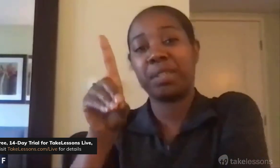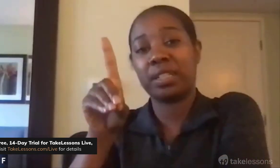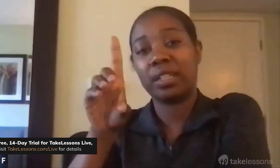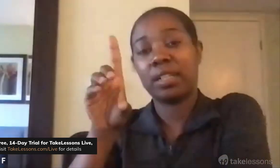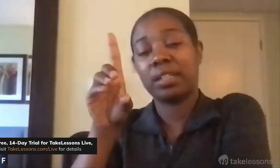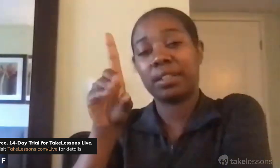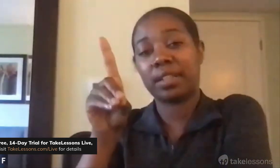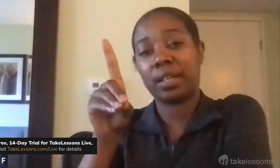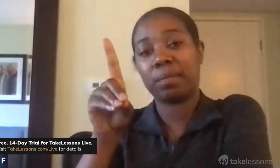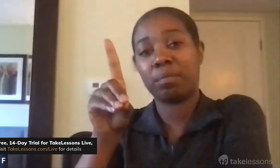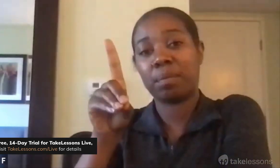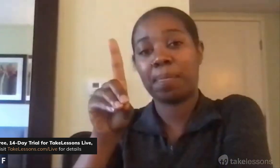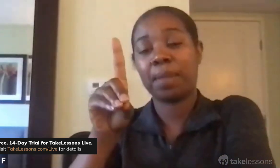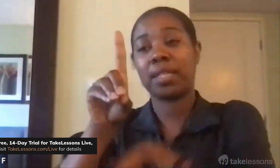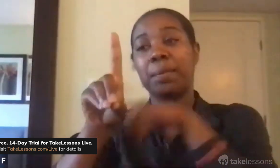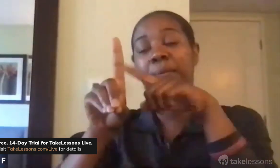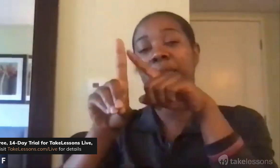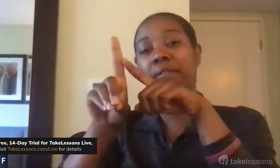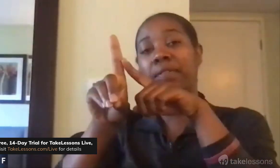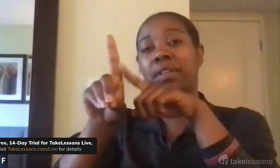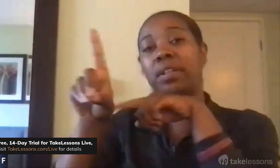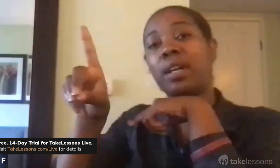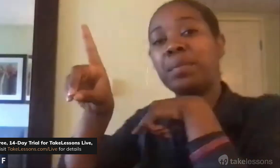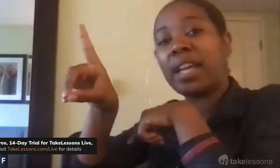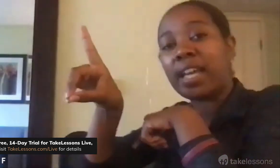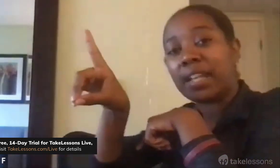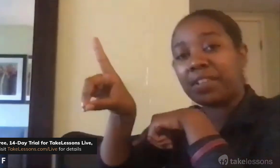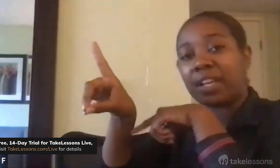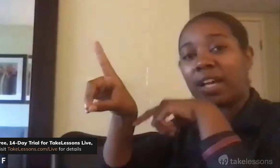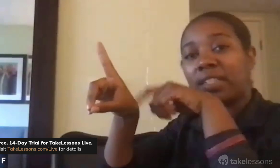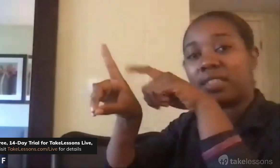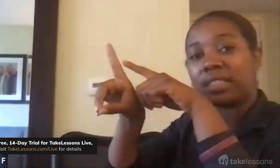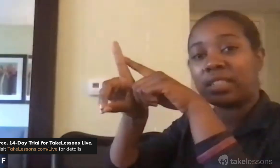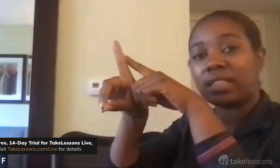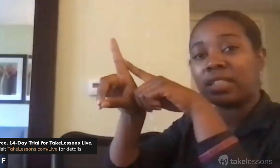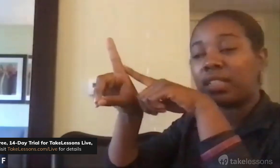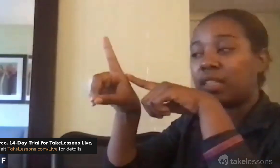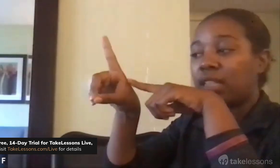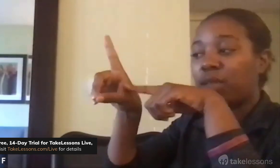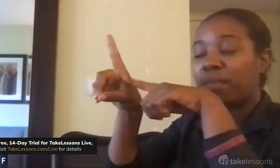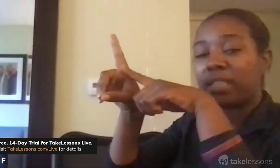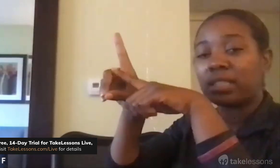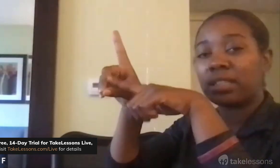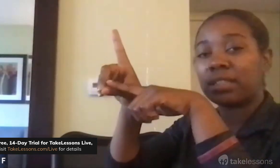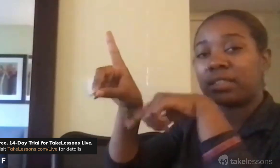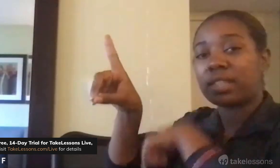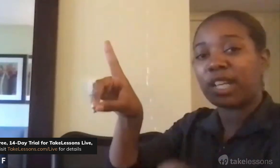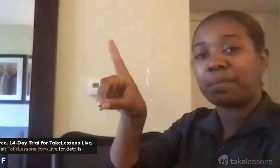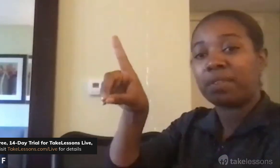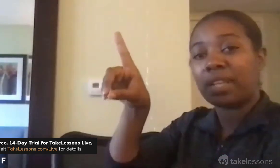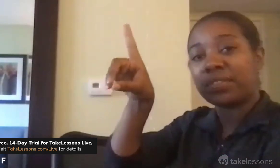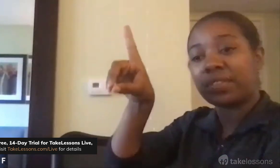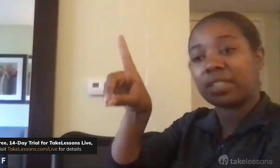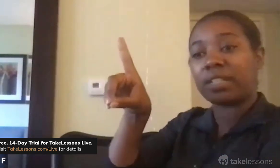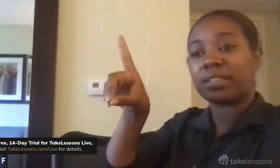meet your thumb. Keep your pointer finger up, and if you kind of see, it makes a little shape. That's for the letter